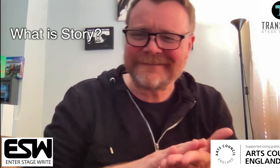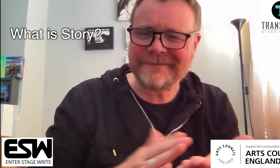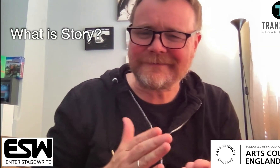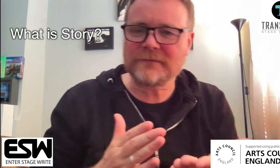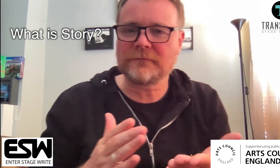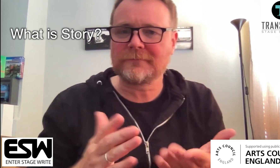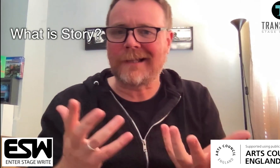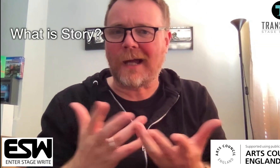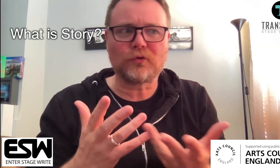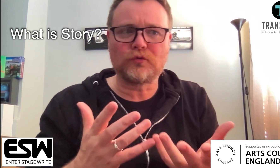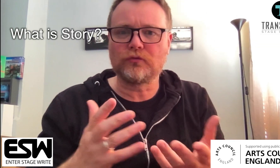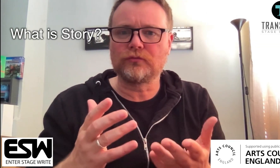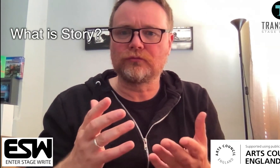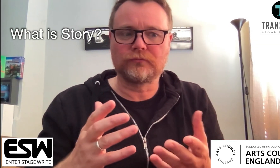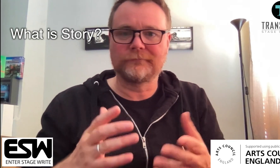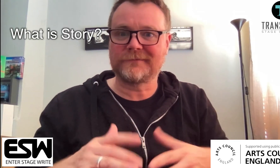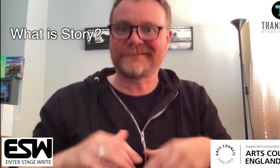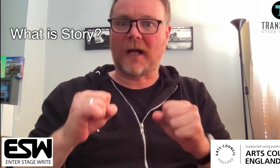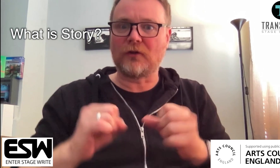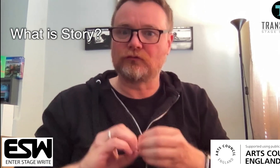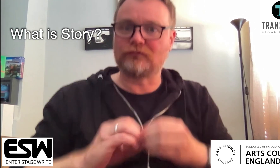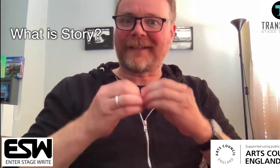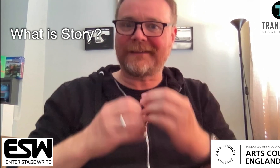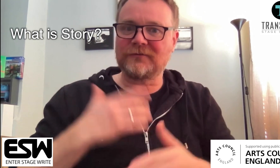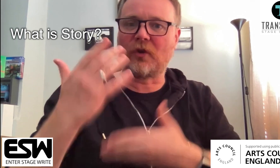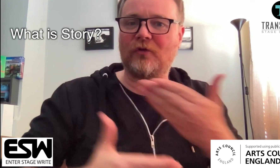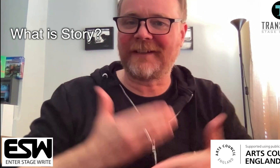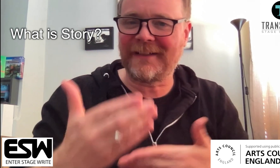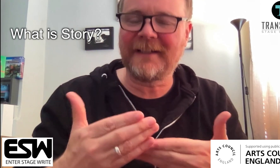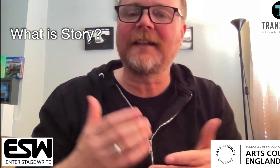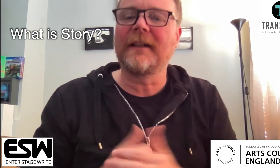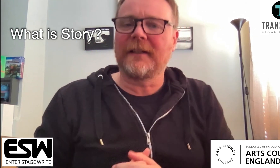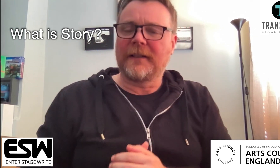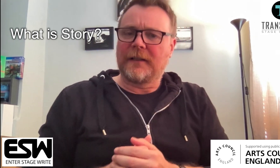does that mean? How do you start to create a story?